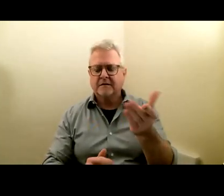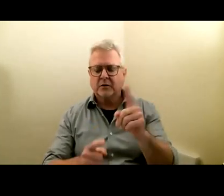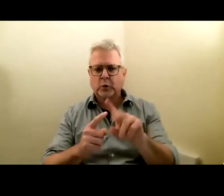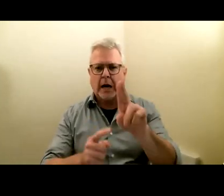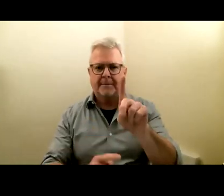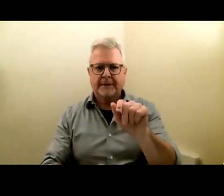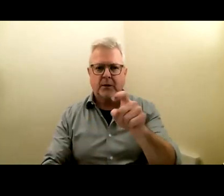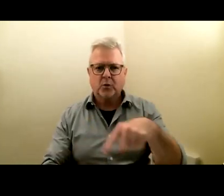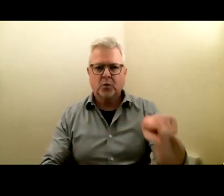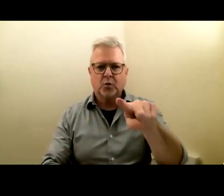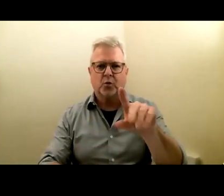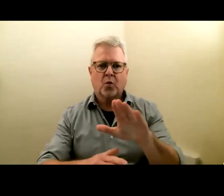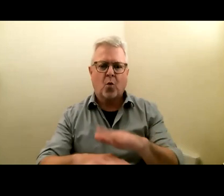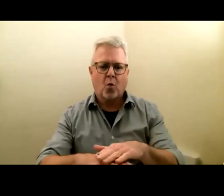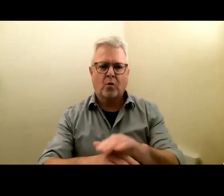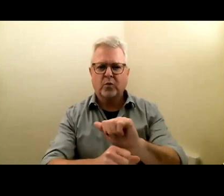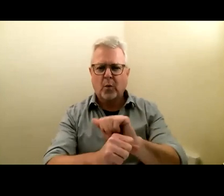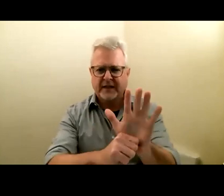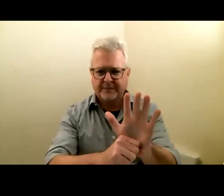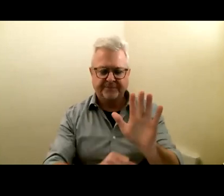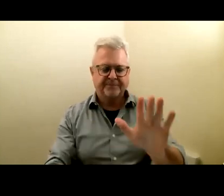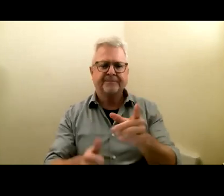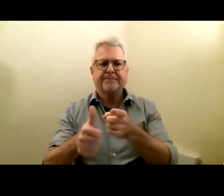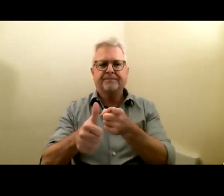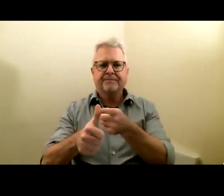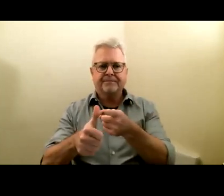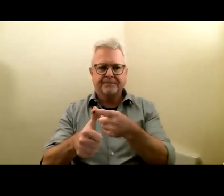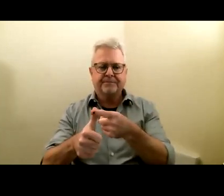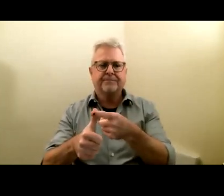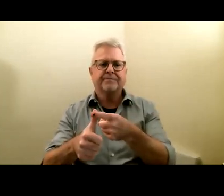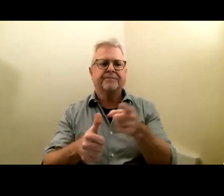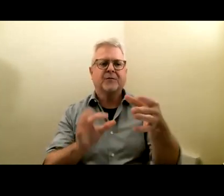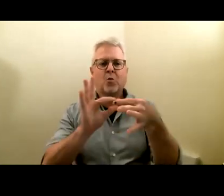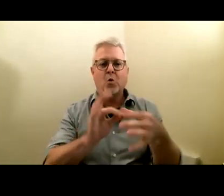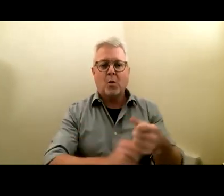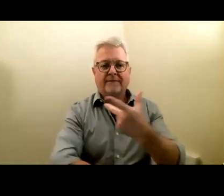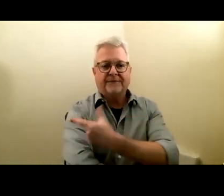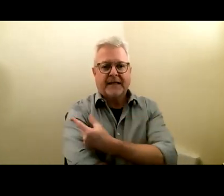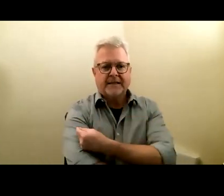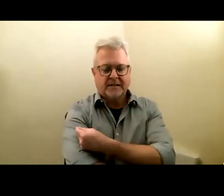Just a couple of things to update you all on COVID.